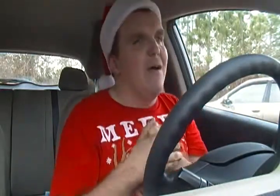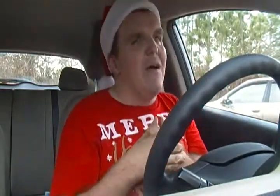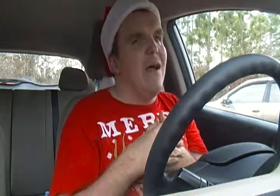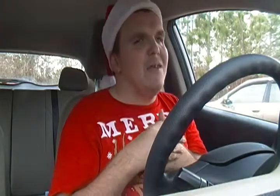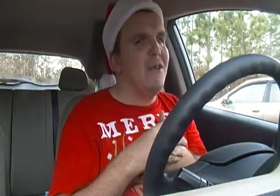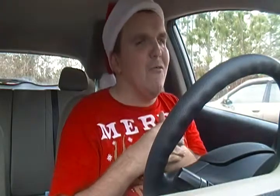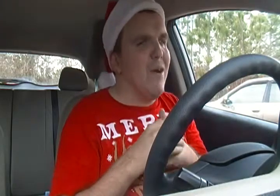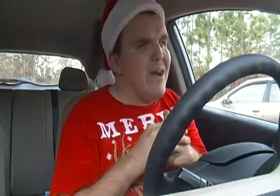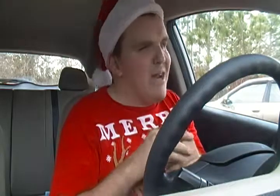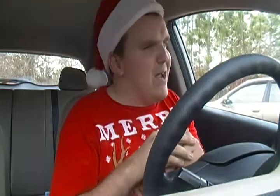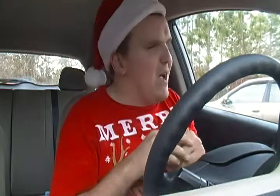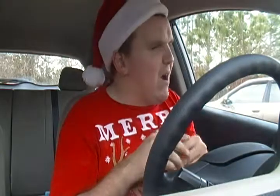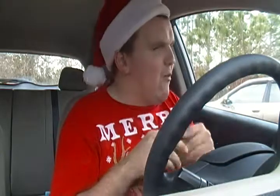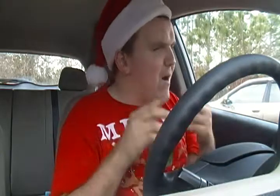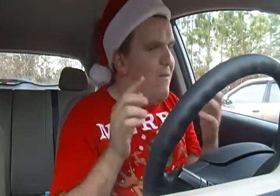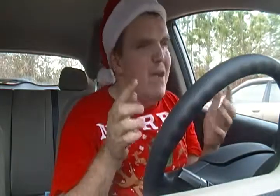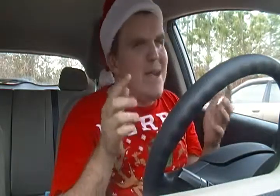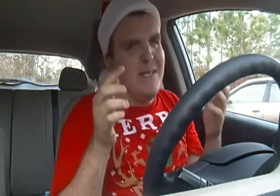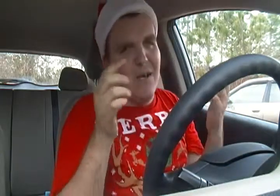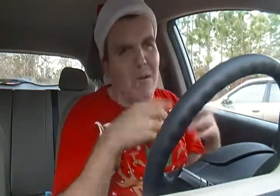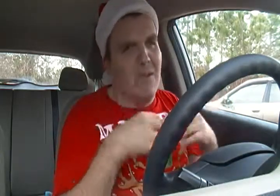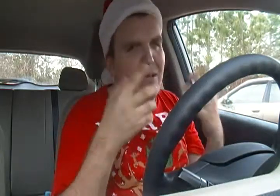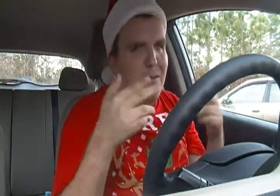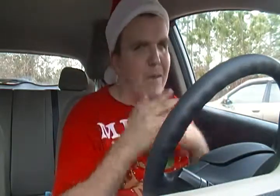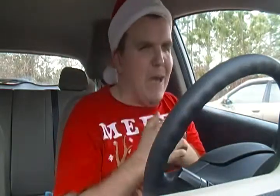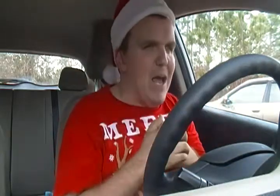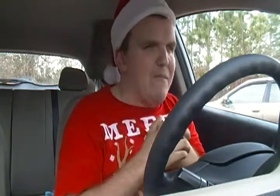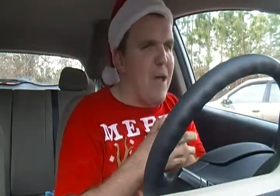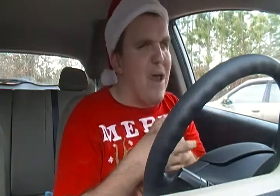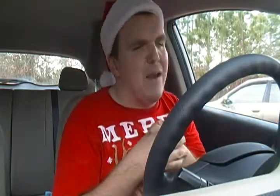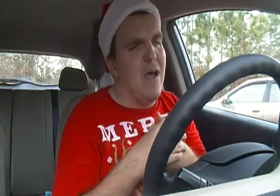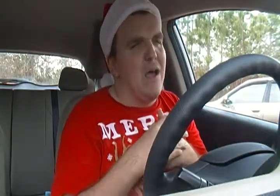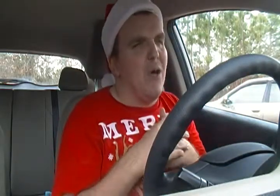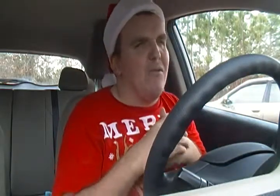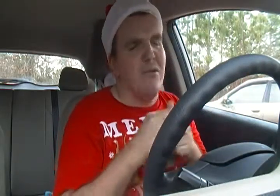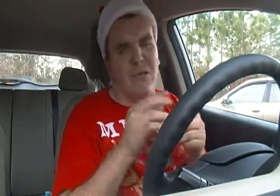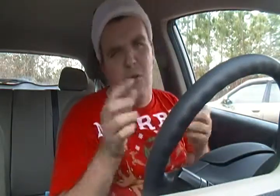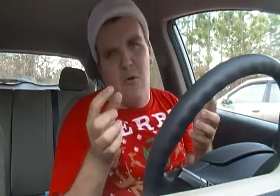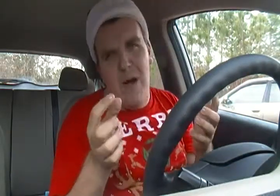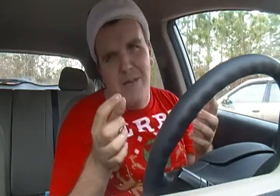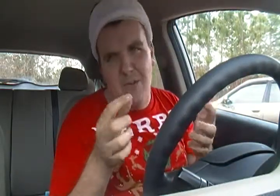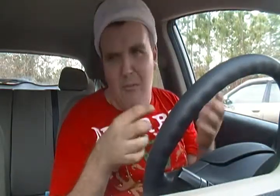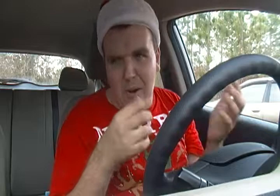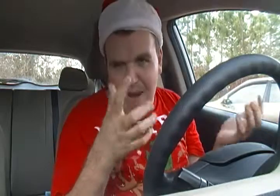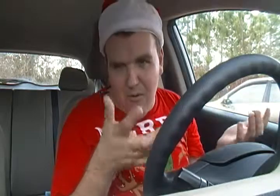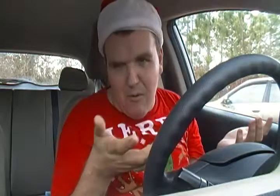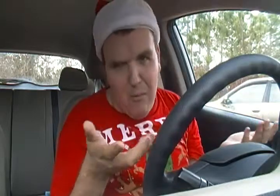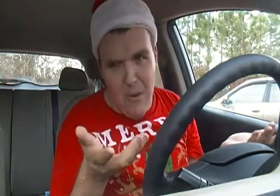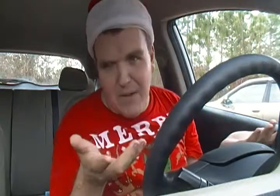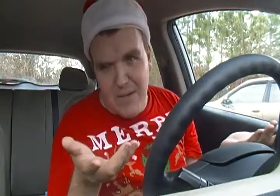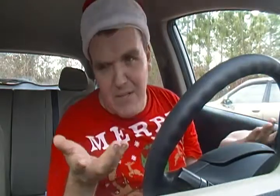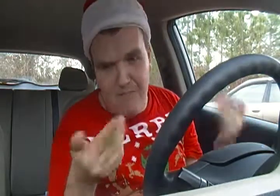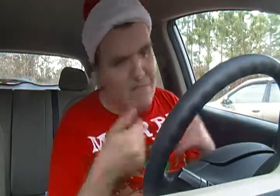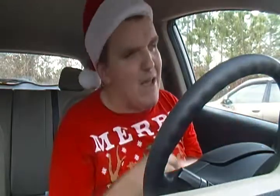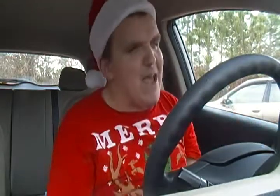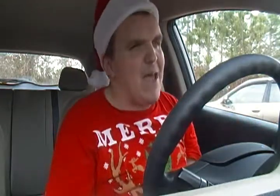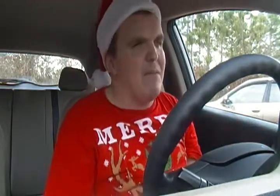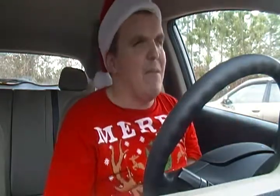and so randy ralphie he's going through living life and going through school as a normal eight-year-old boy does and